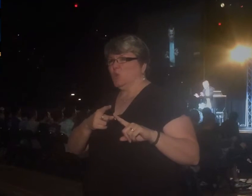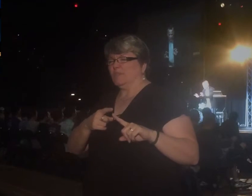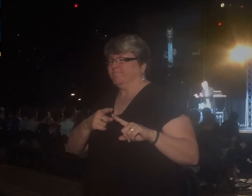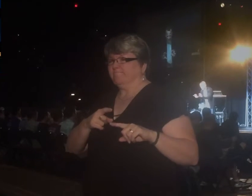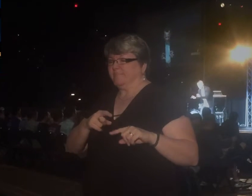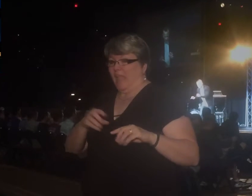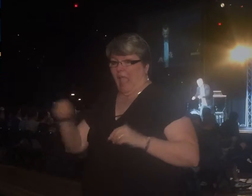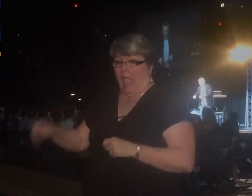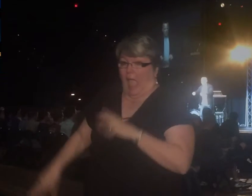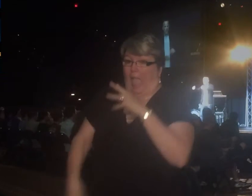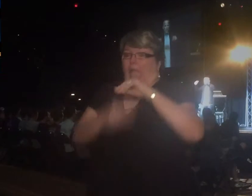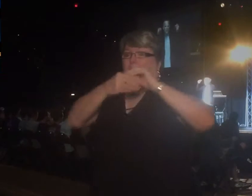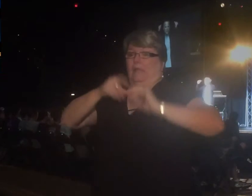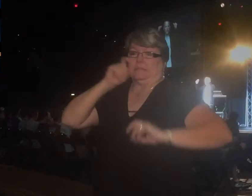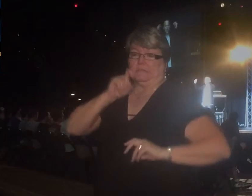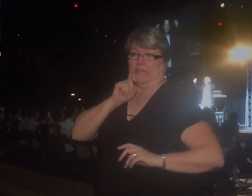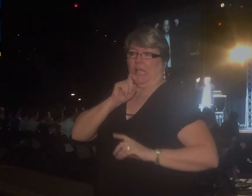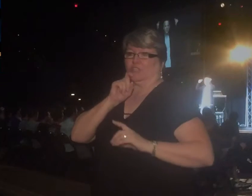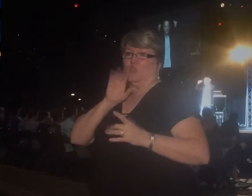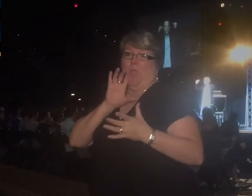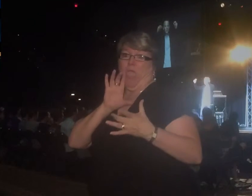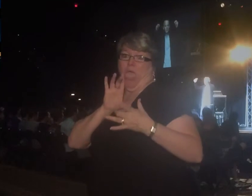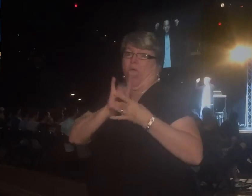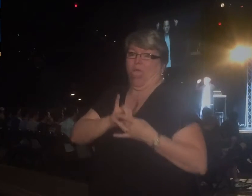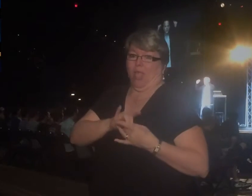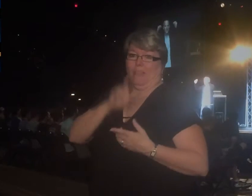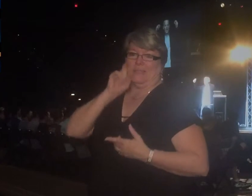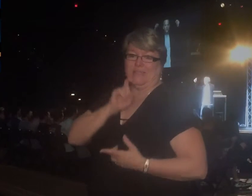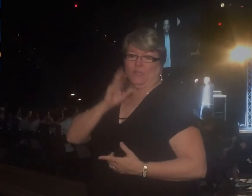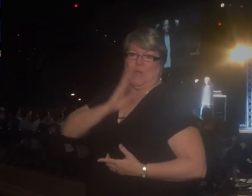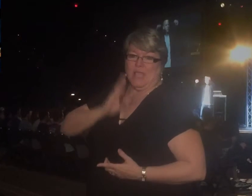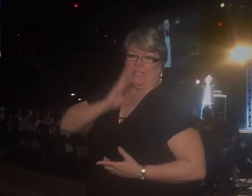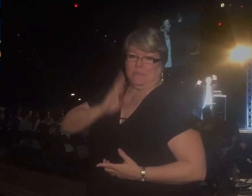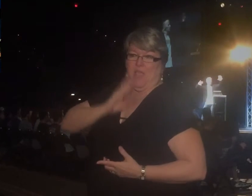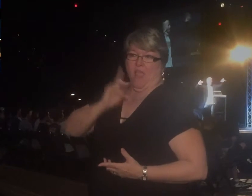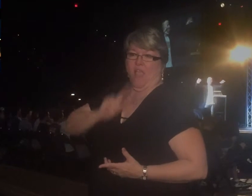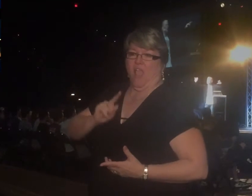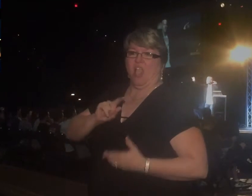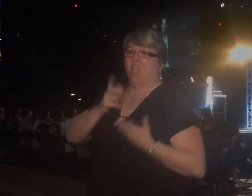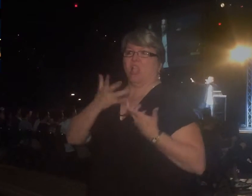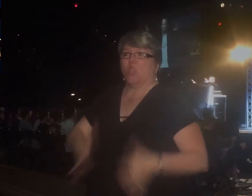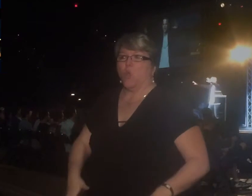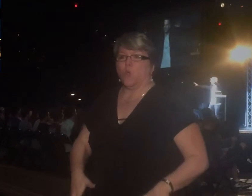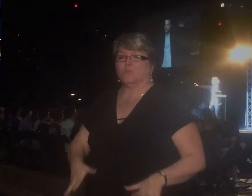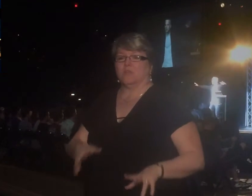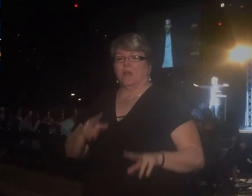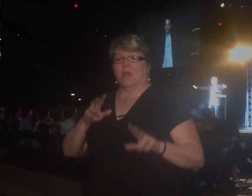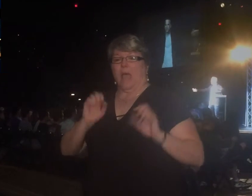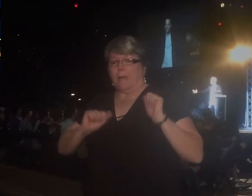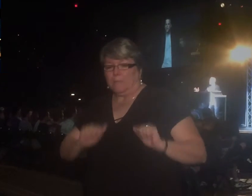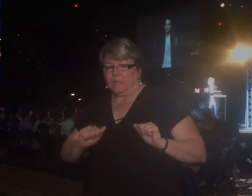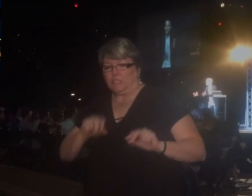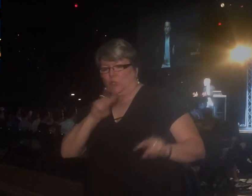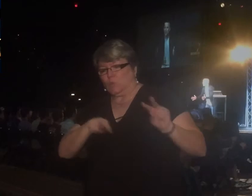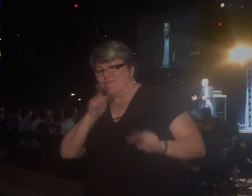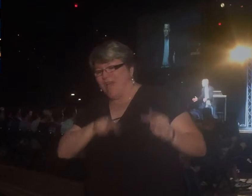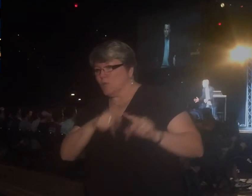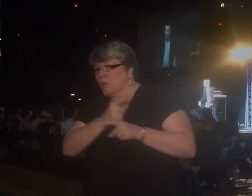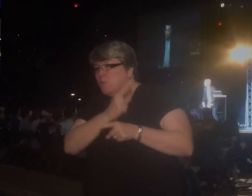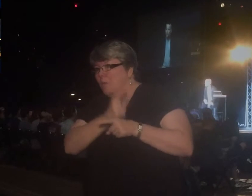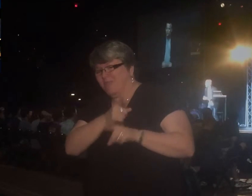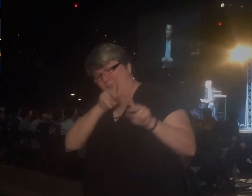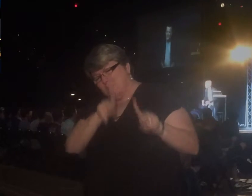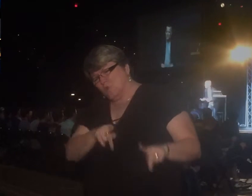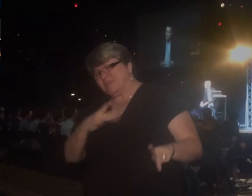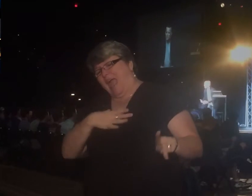you shoot the system up with sex? You get hooked on the sexual experience and you start to lose the ability to